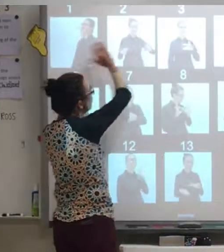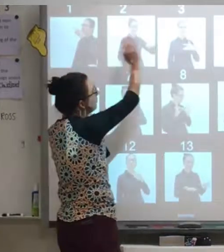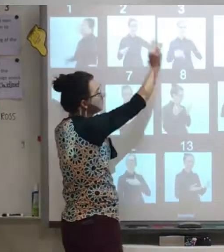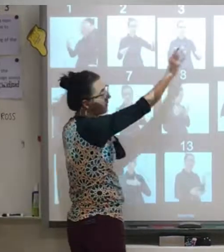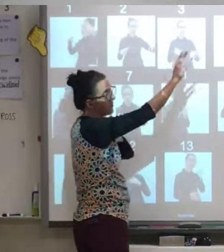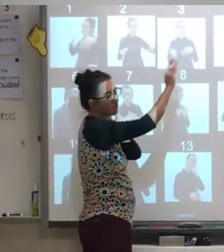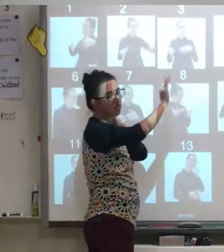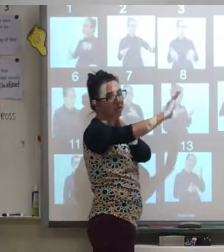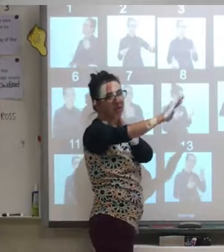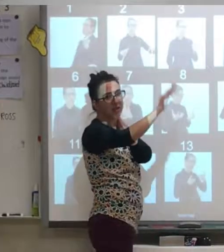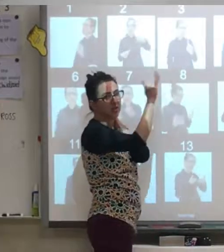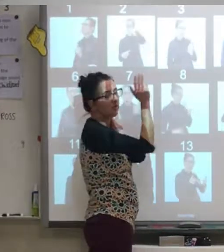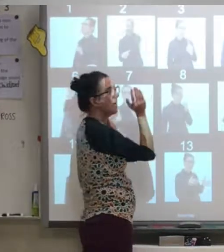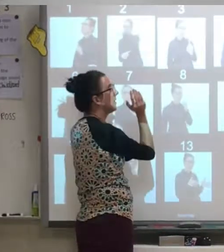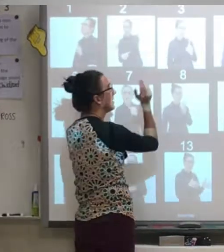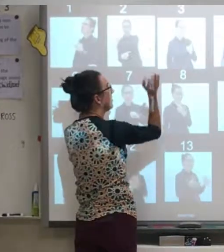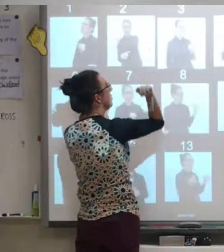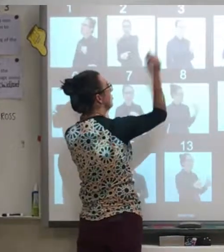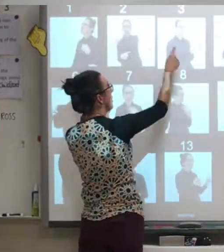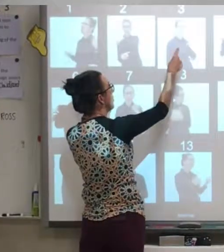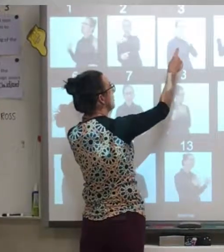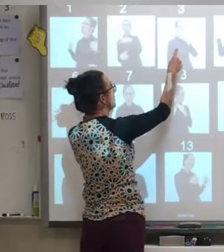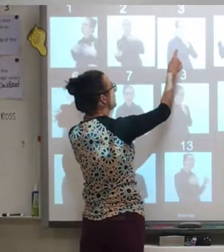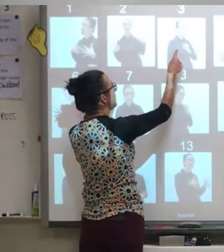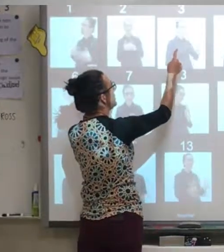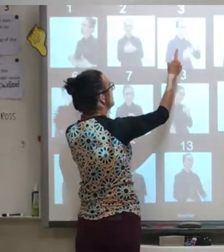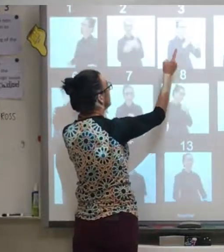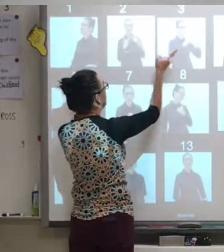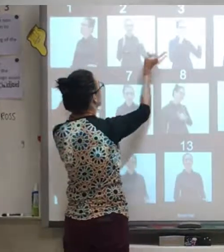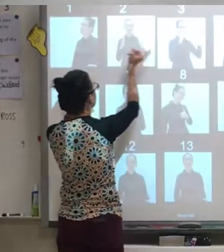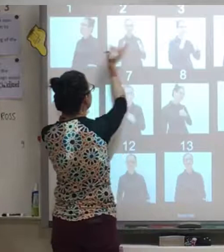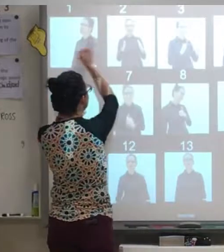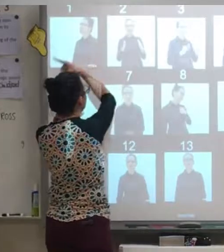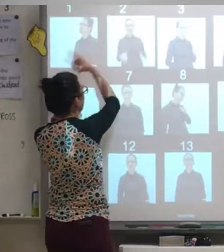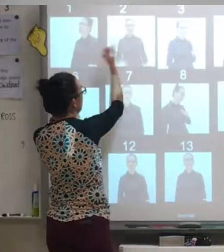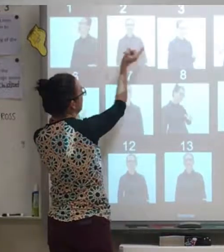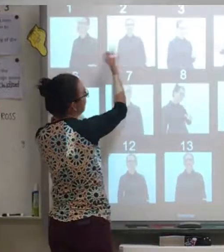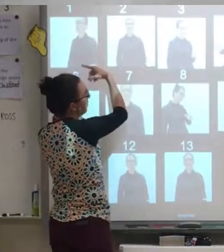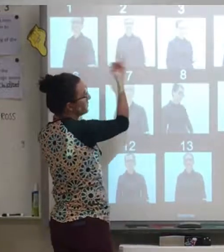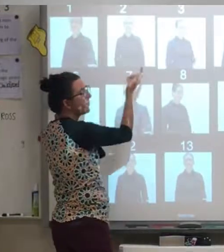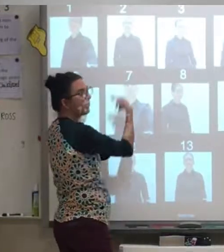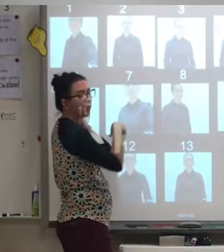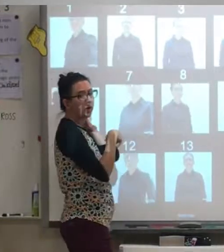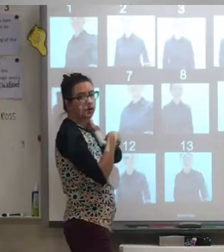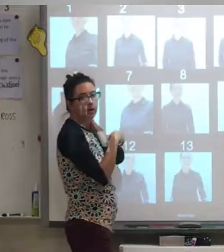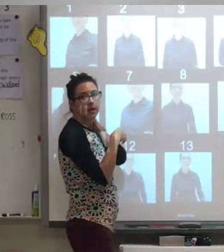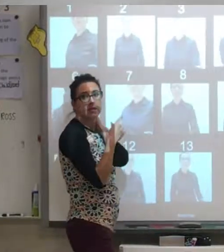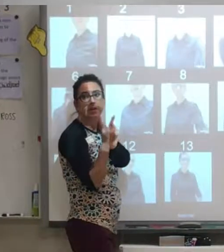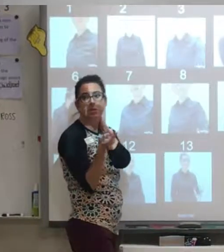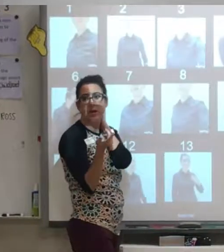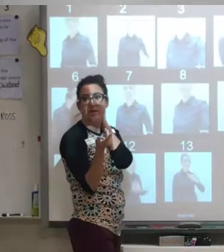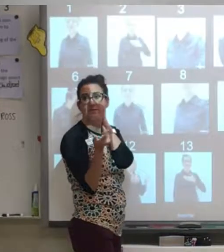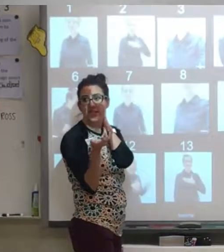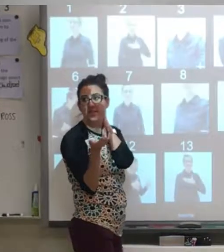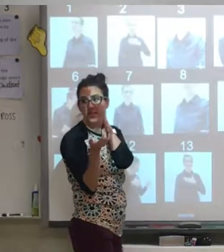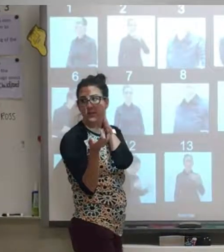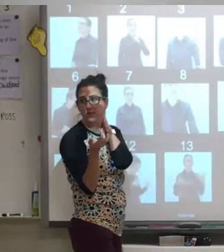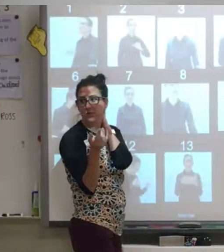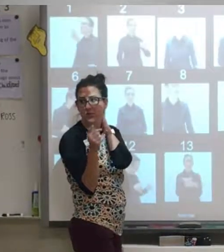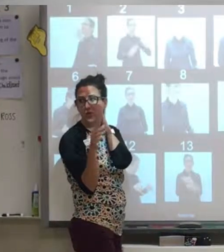wrong, if it's your turn and you think that you know what number 3 is, and you think there's anything wrong with what was before it, then you can fix it. You can